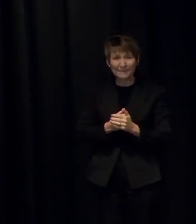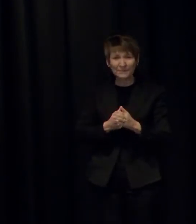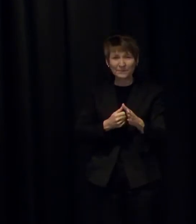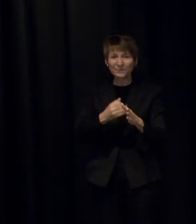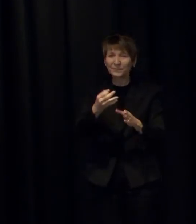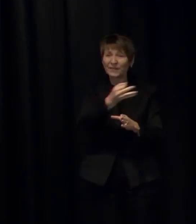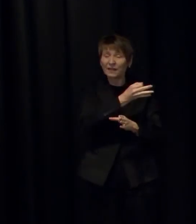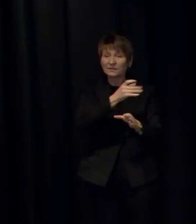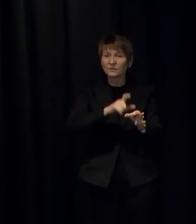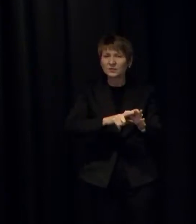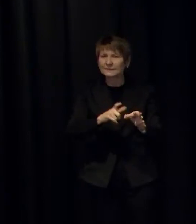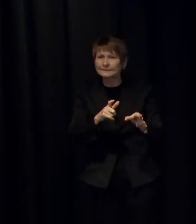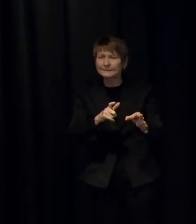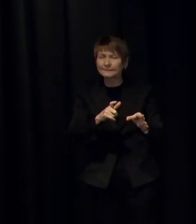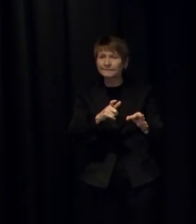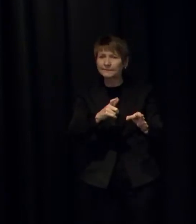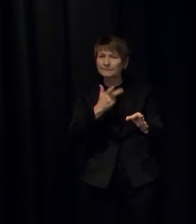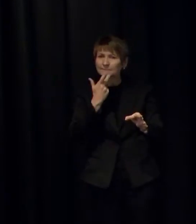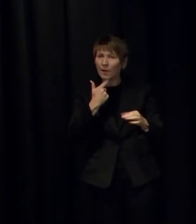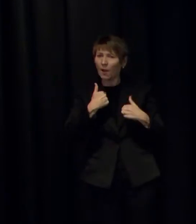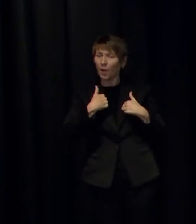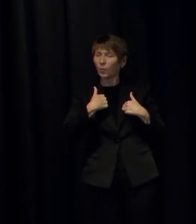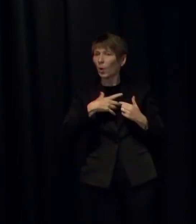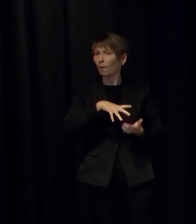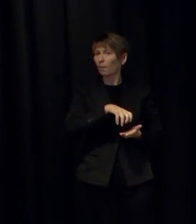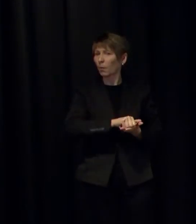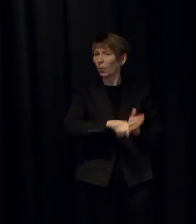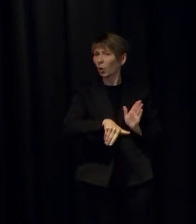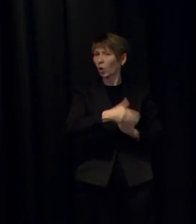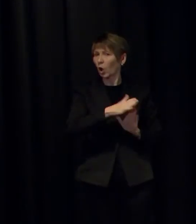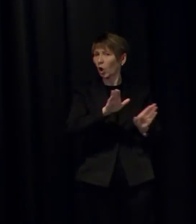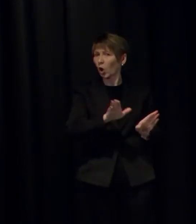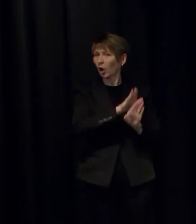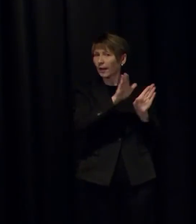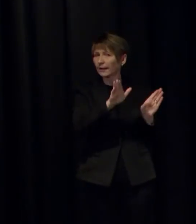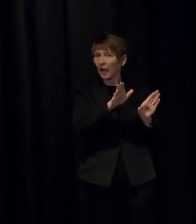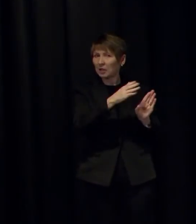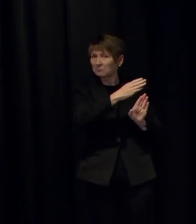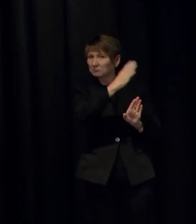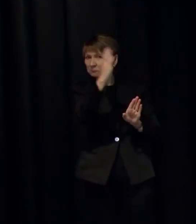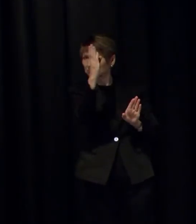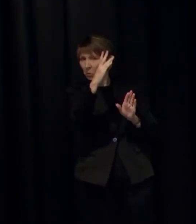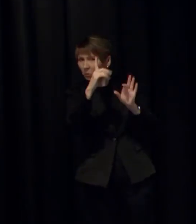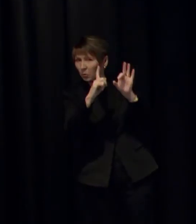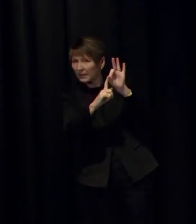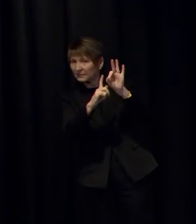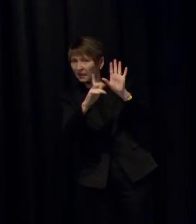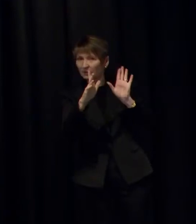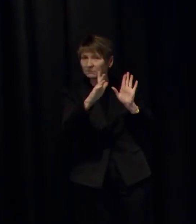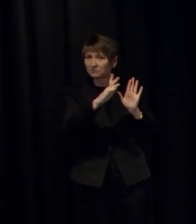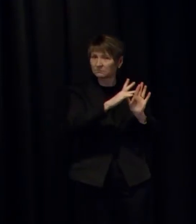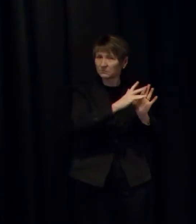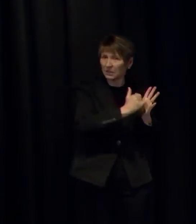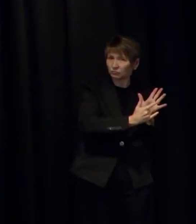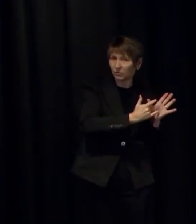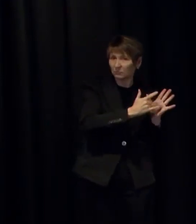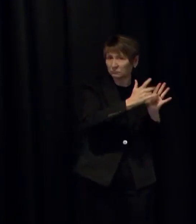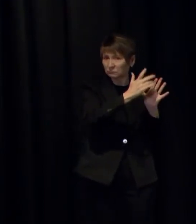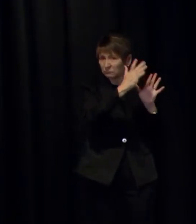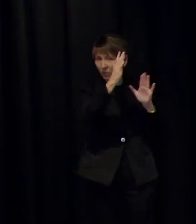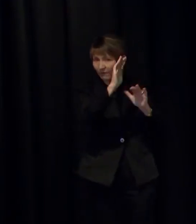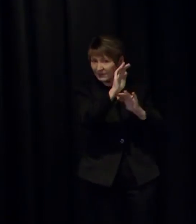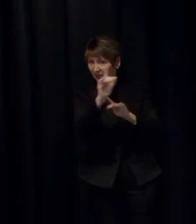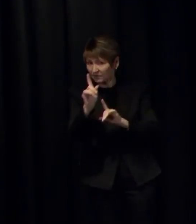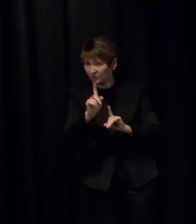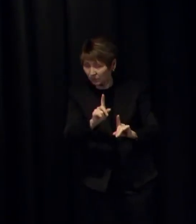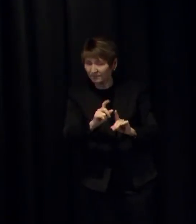people that want to book holidays interstate, internationally for Christmas, New Year's? Yeah, I would. On international travel, I think I'd wait and